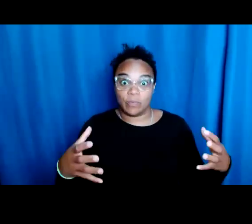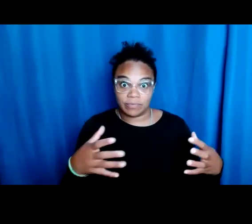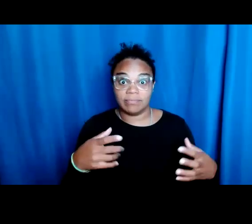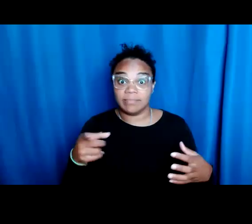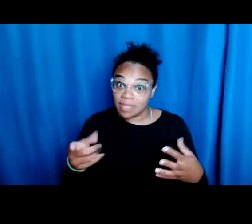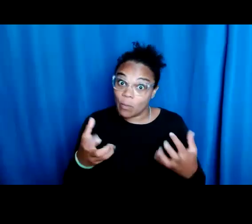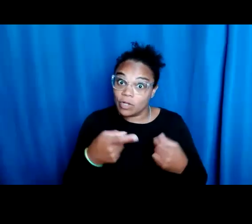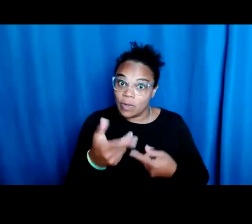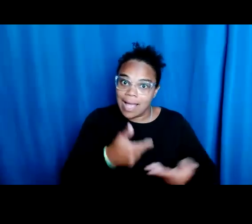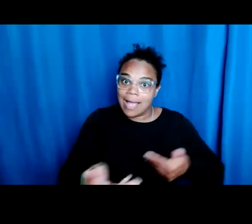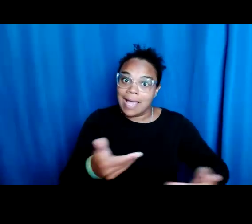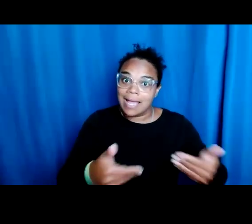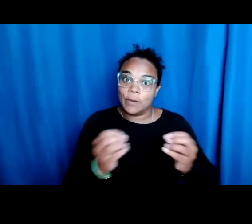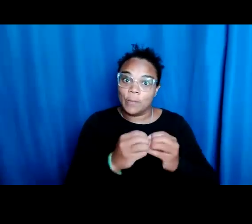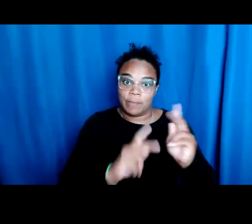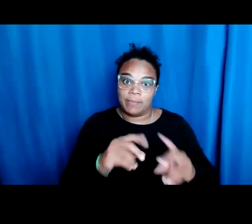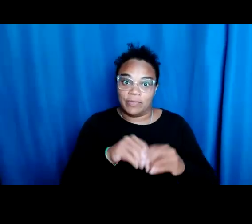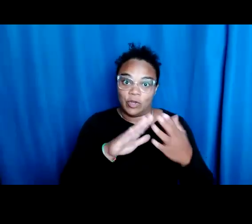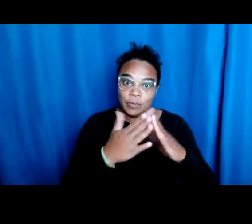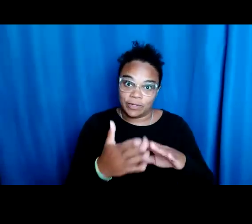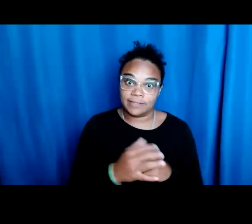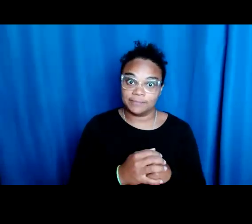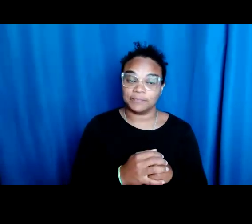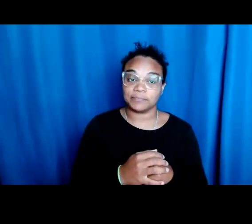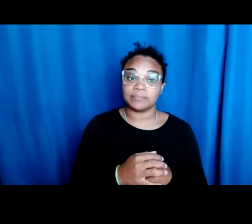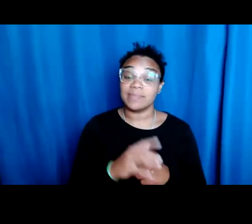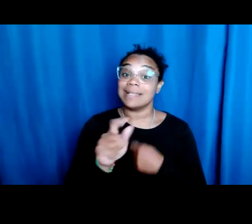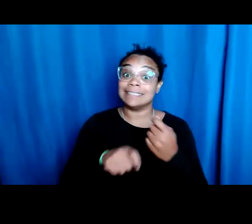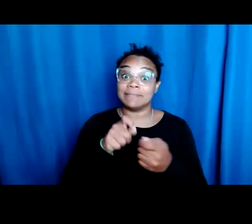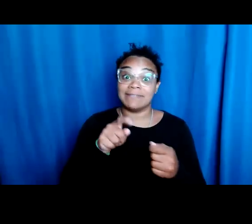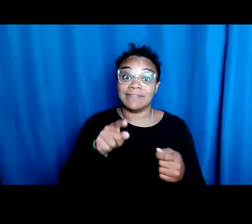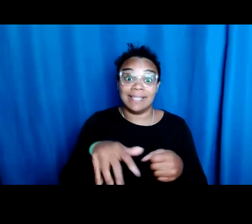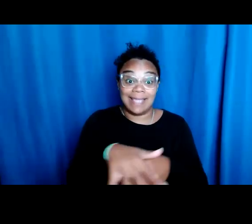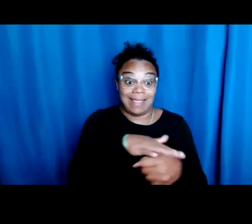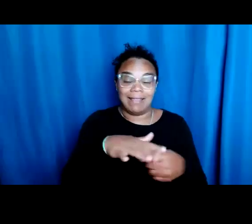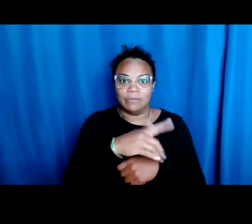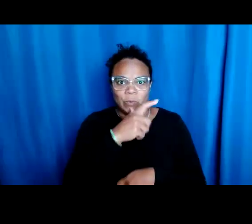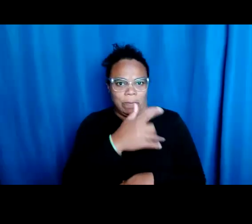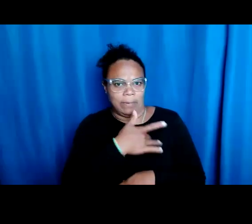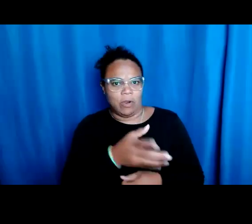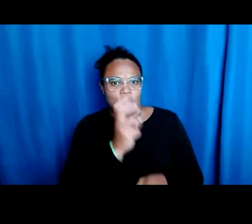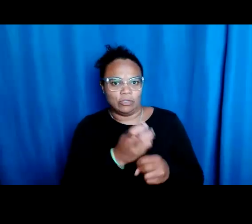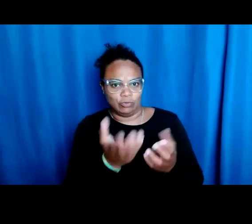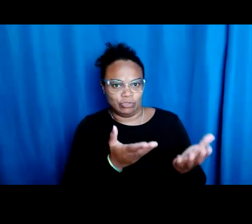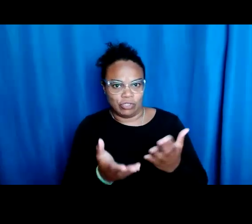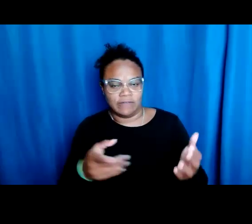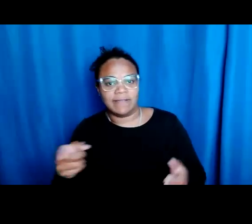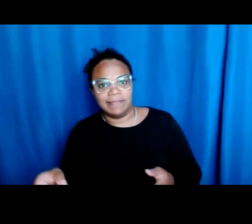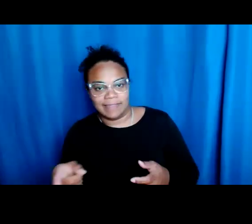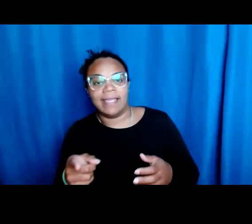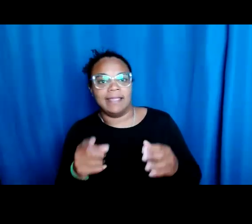community, and in hard to serve markets in particular, and they're tailored to small early